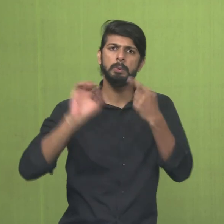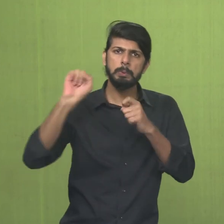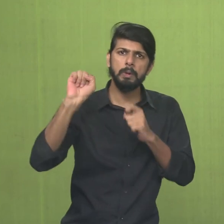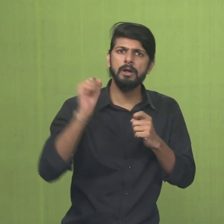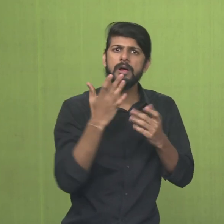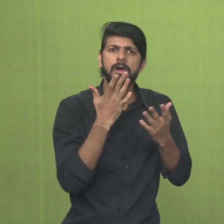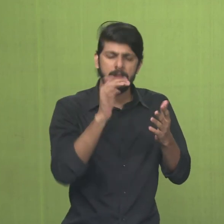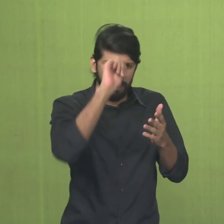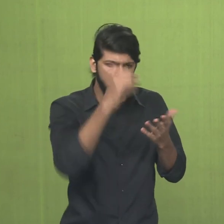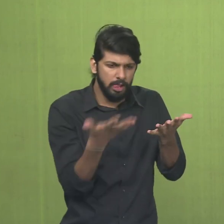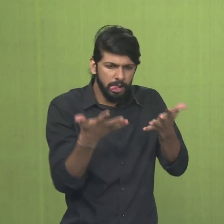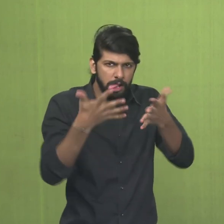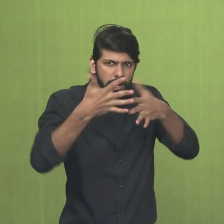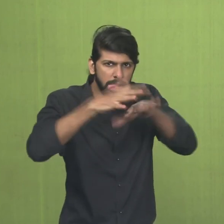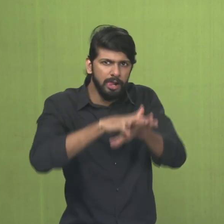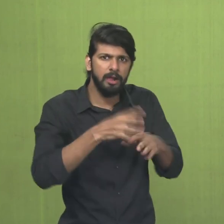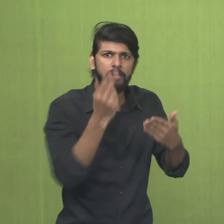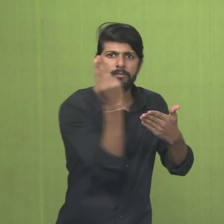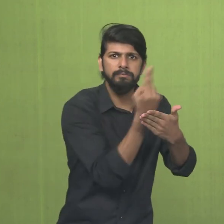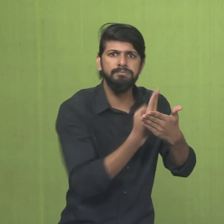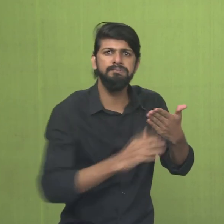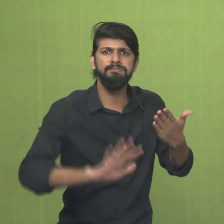This technique is a mix of